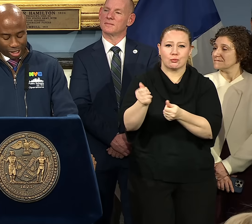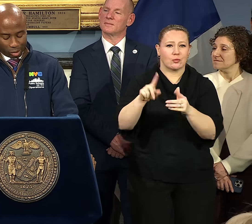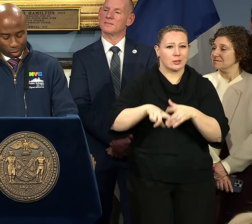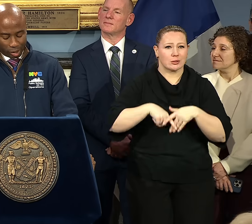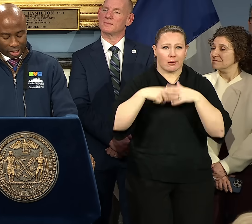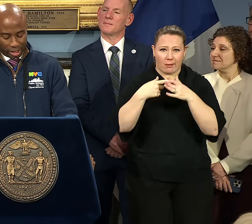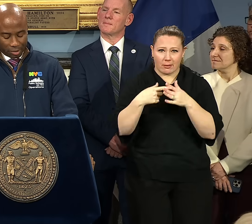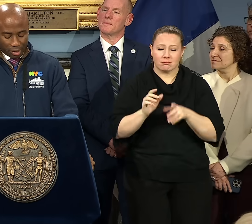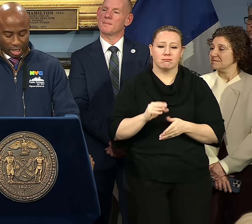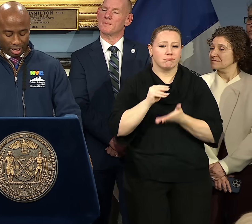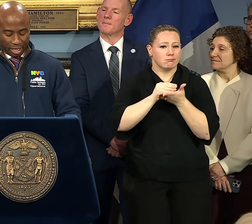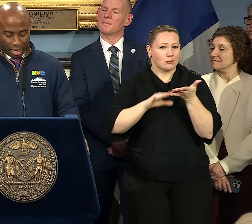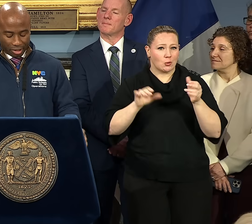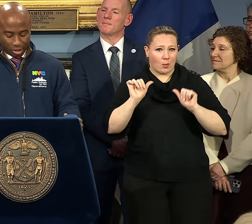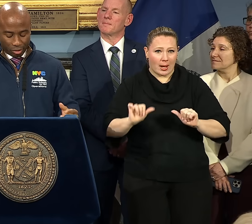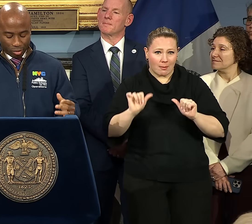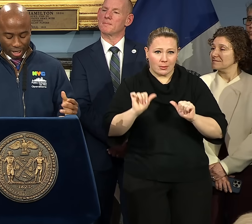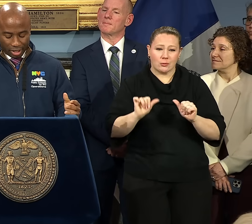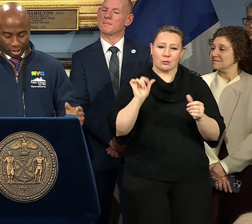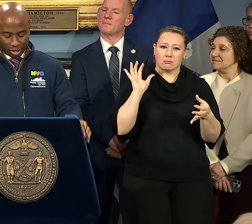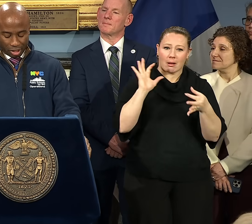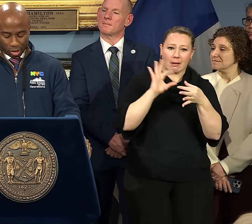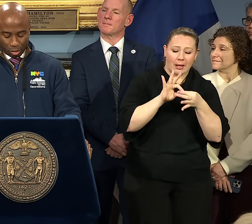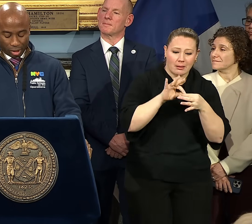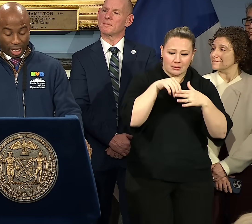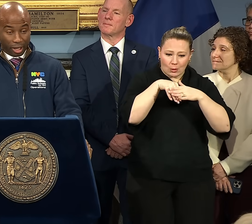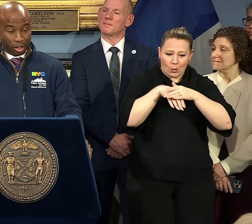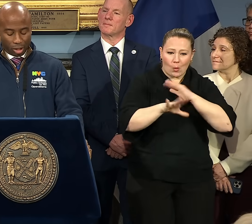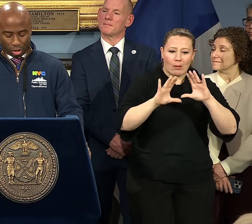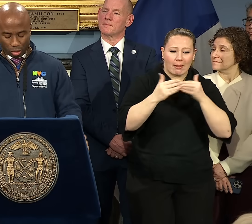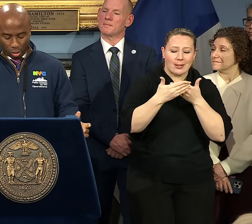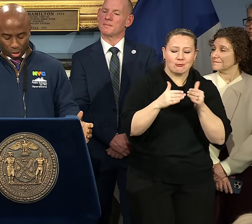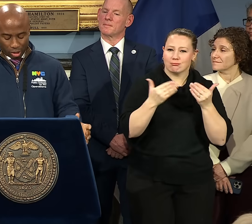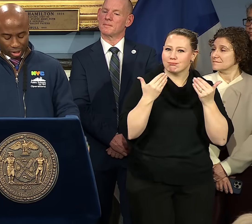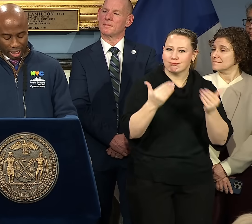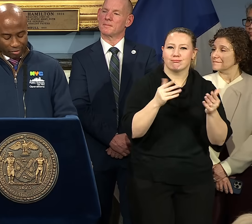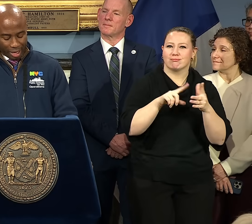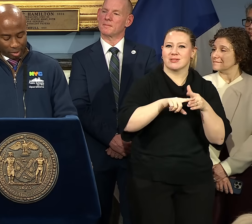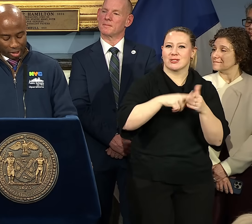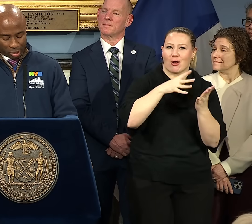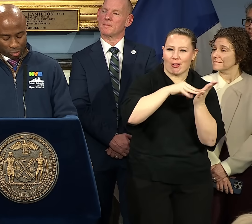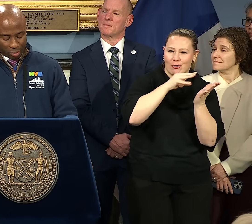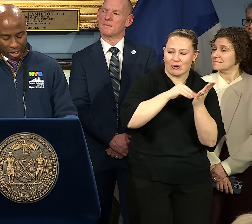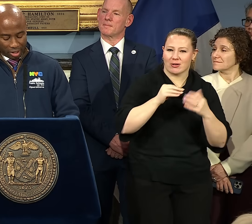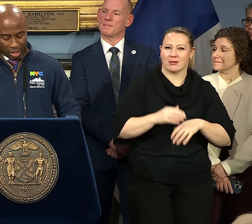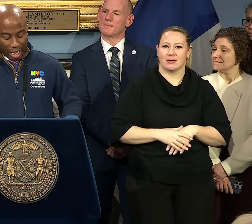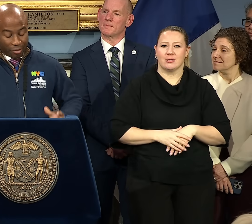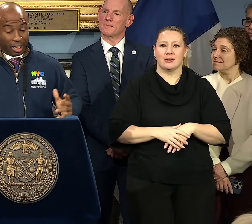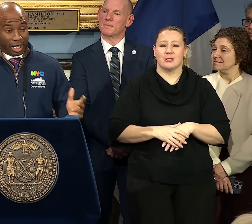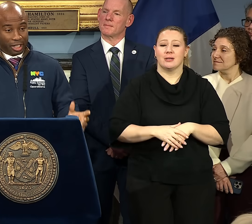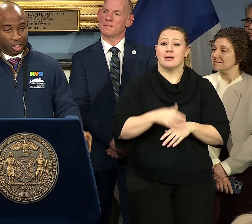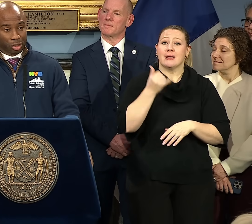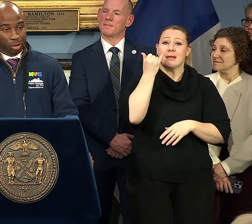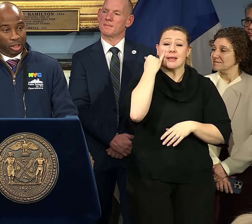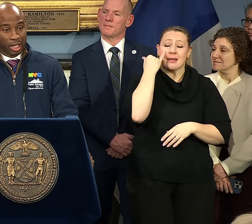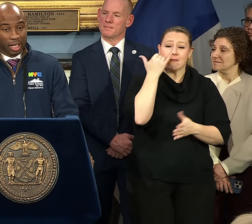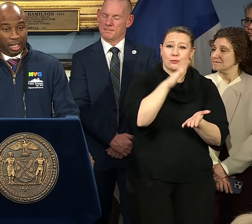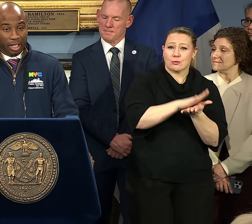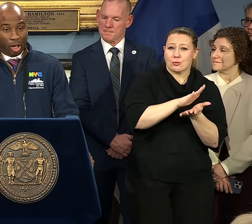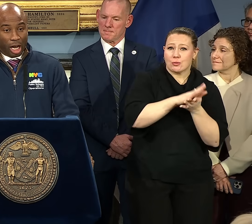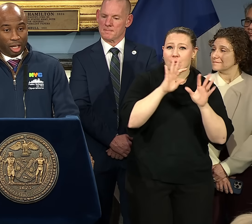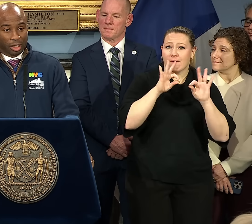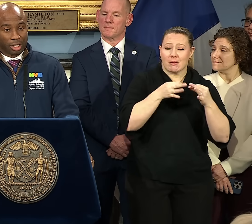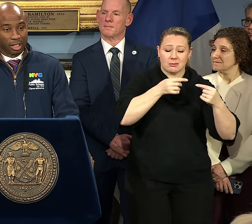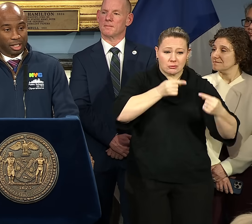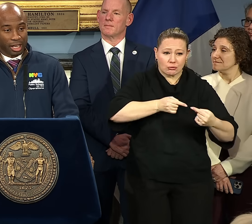virtual classroom quickly and get right into their school day. Schools and families who've been having any issues